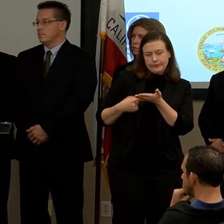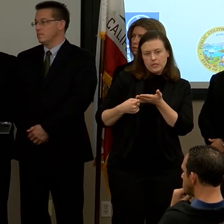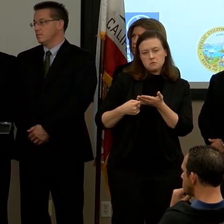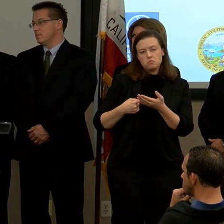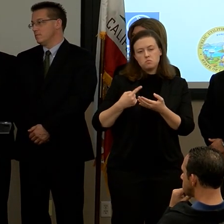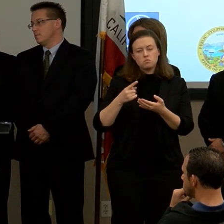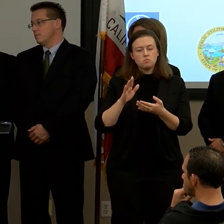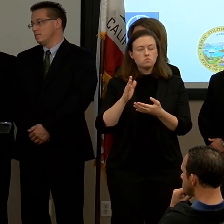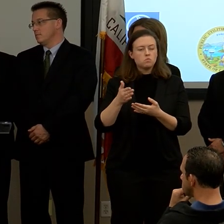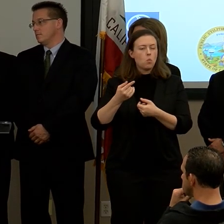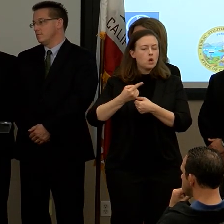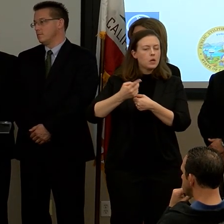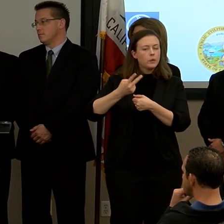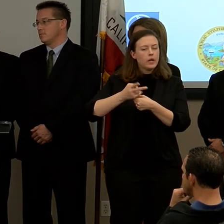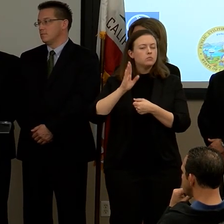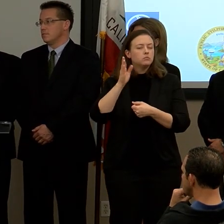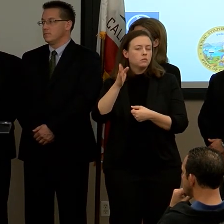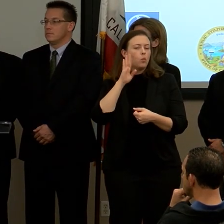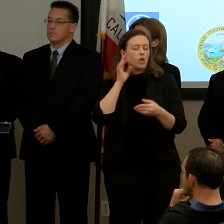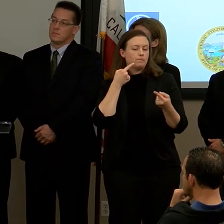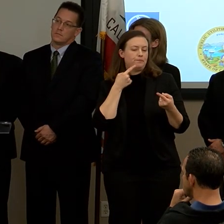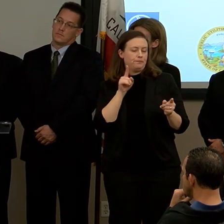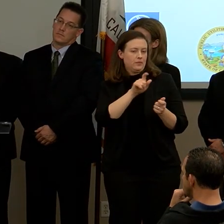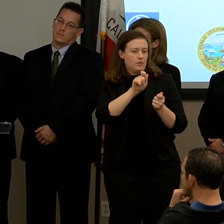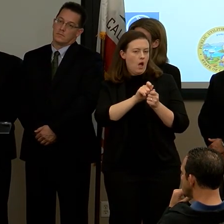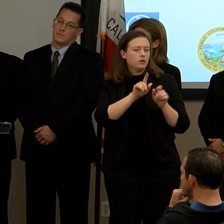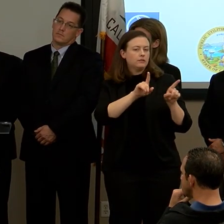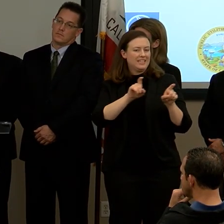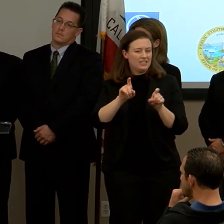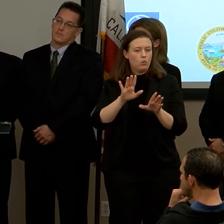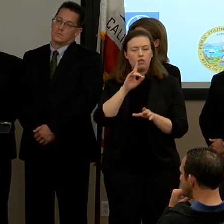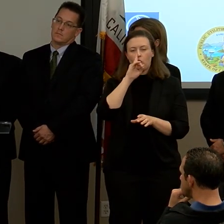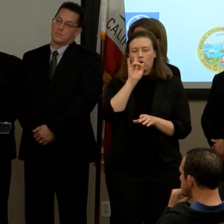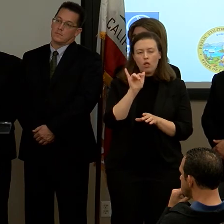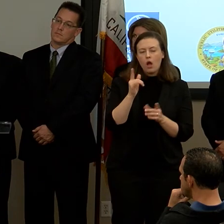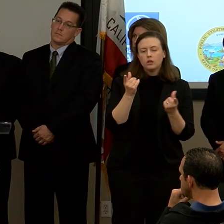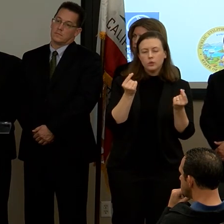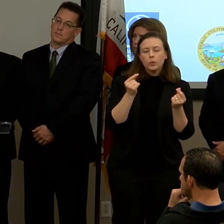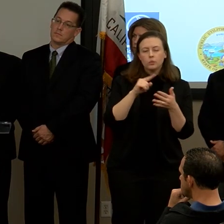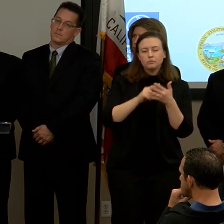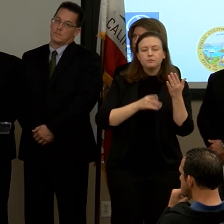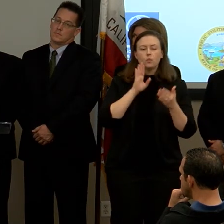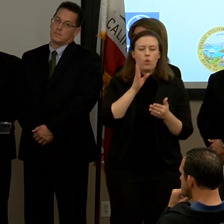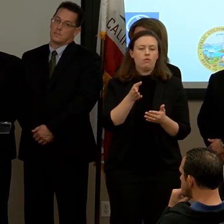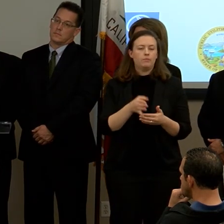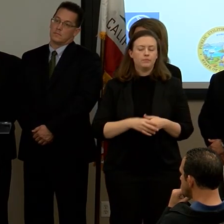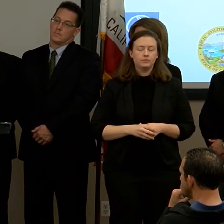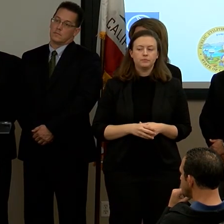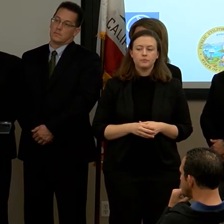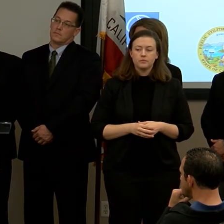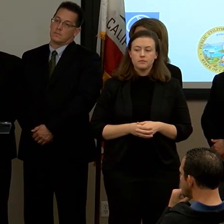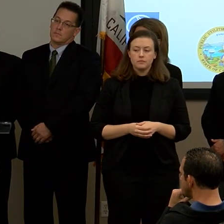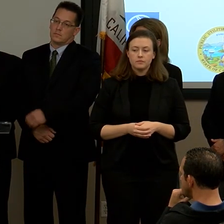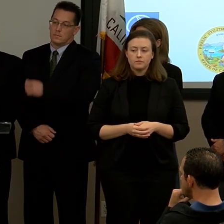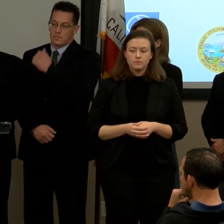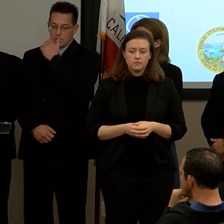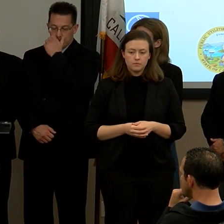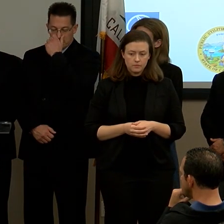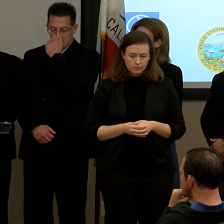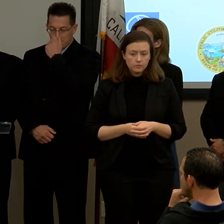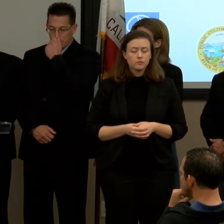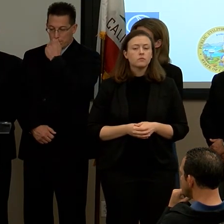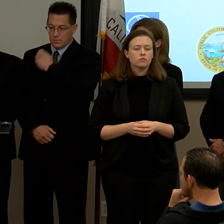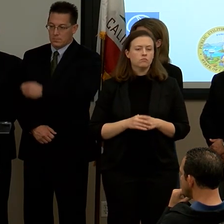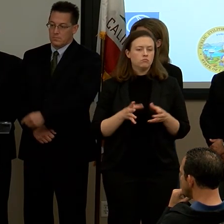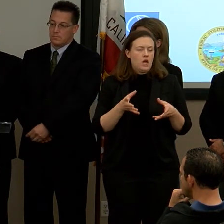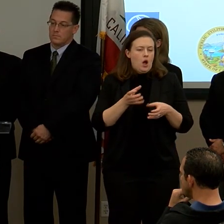two, we'll be announcing exactly what the testing is that we'll be doing in that regard. So that summarizes my comments, and